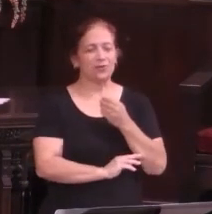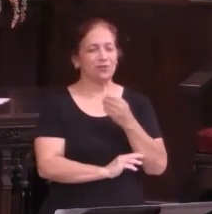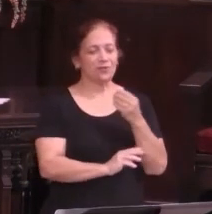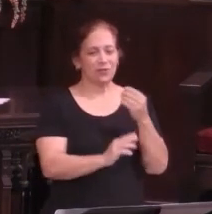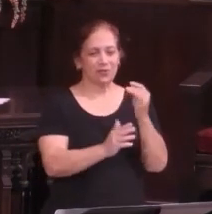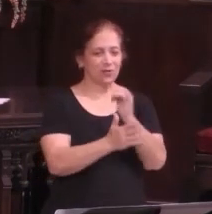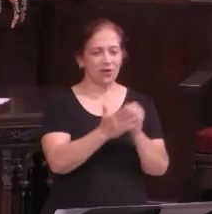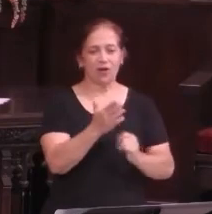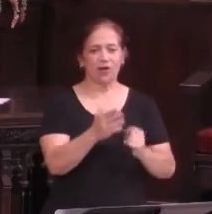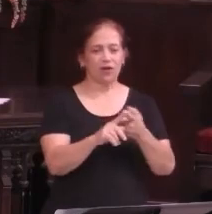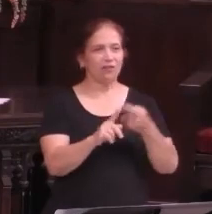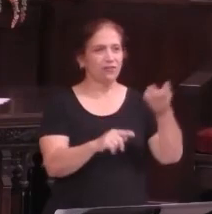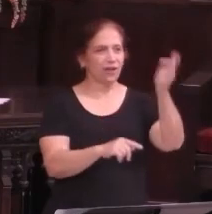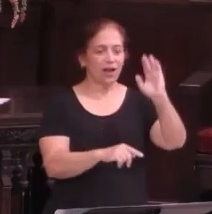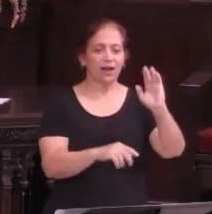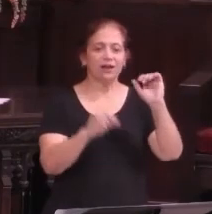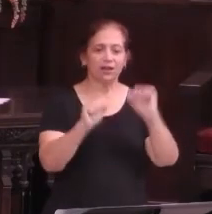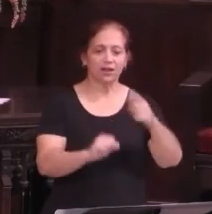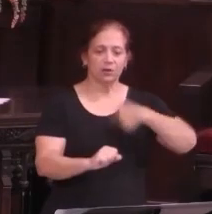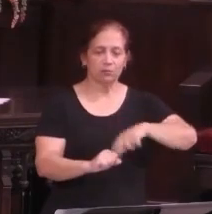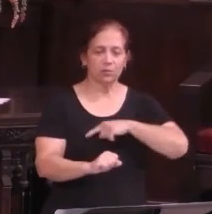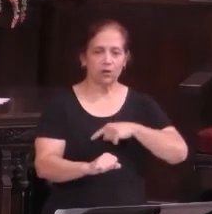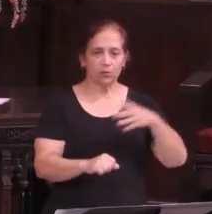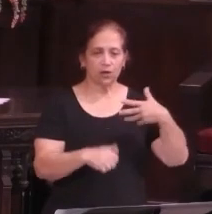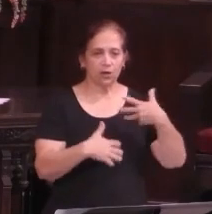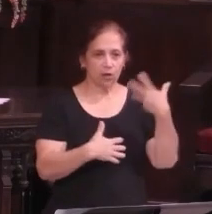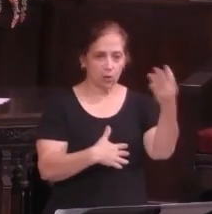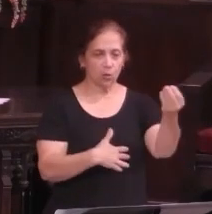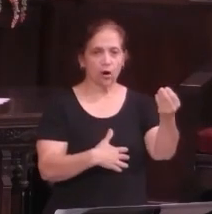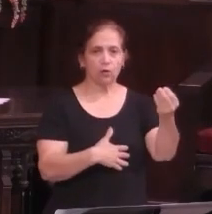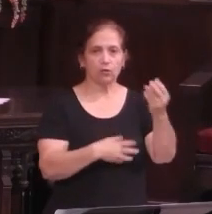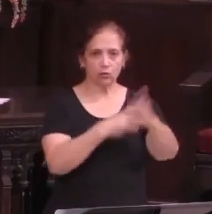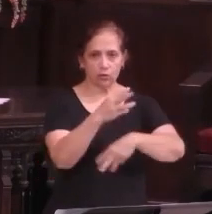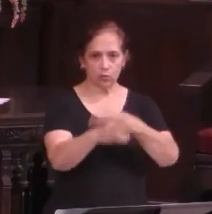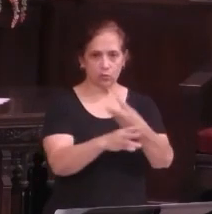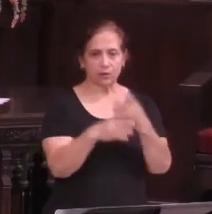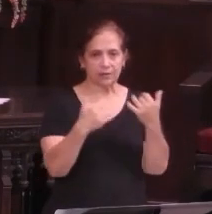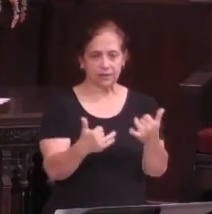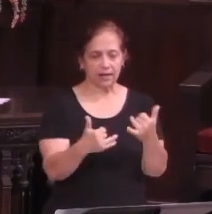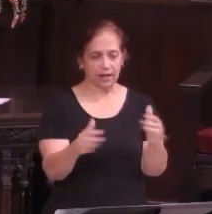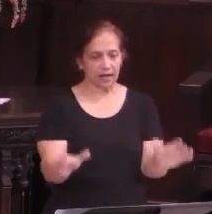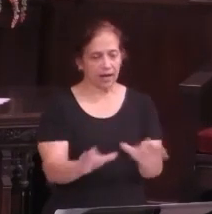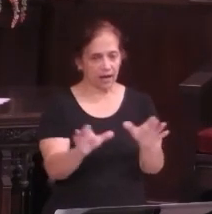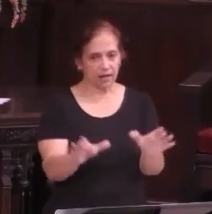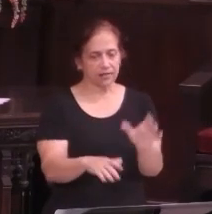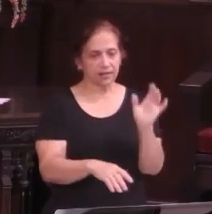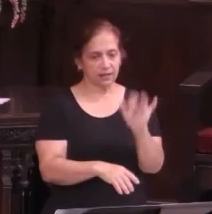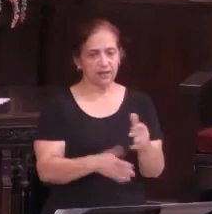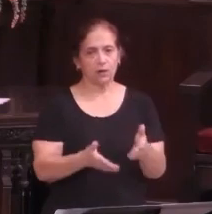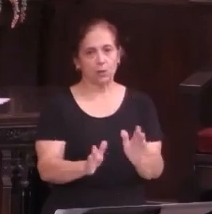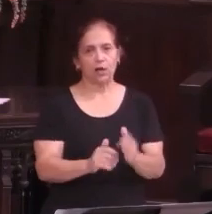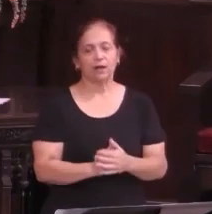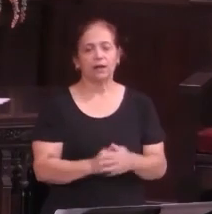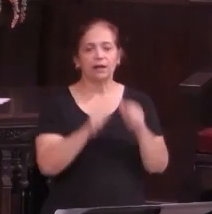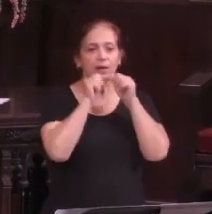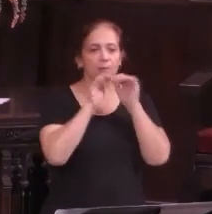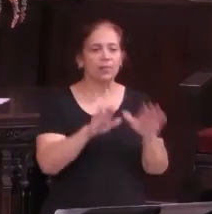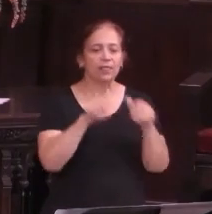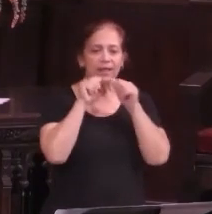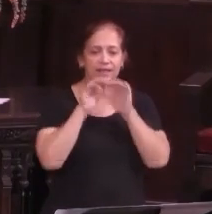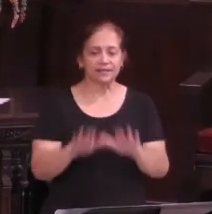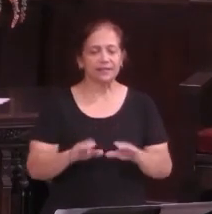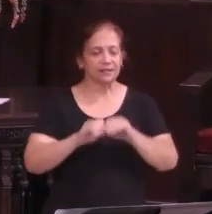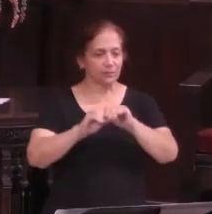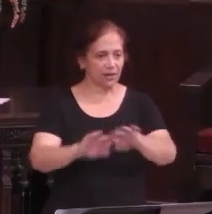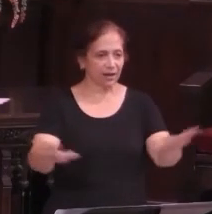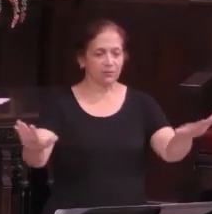go out into the world today acting as such. Blessings be